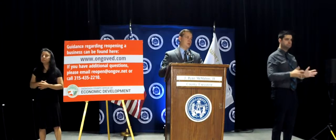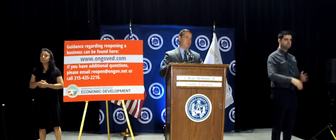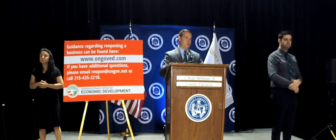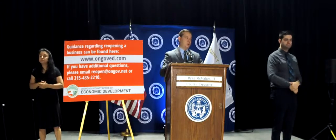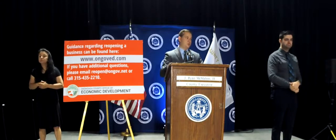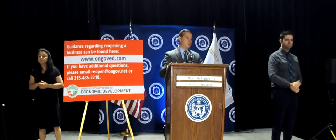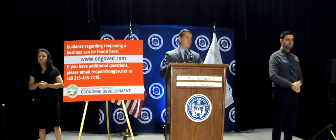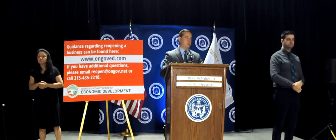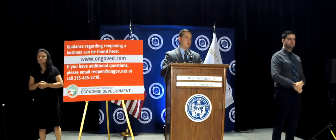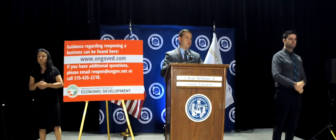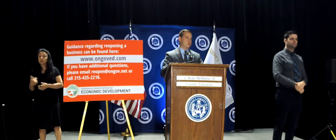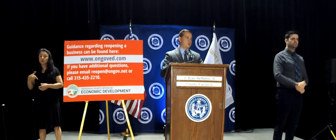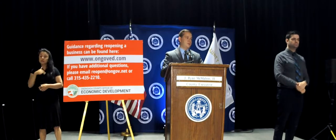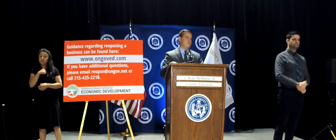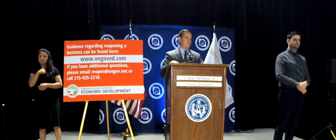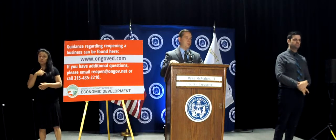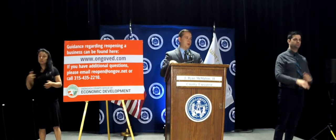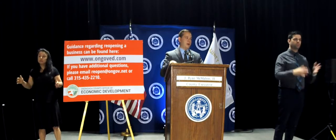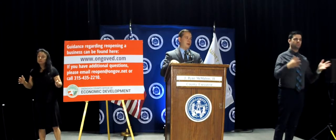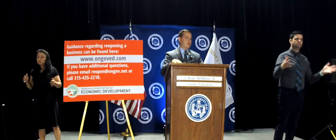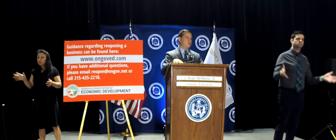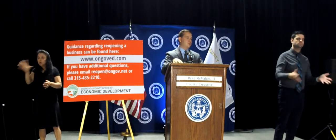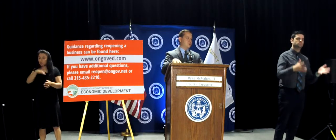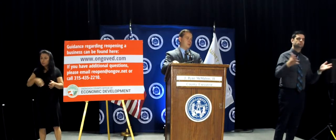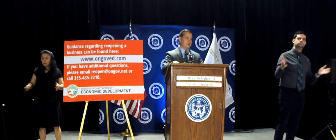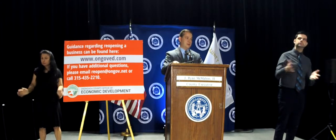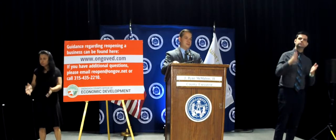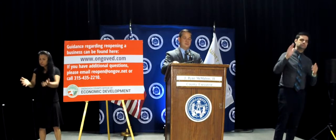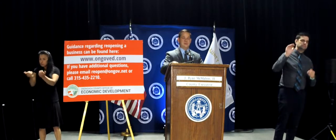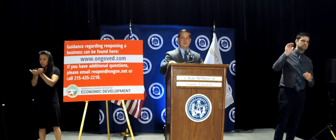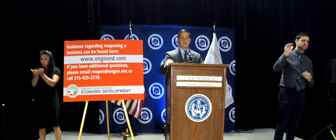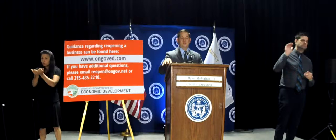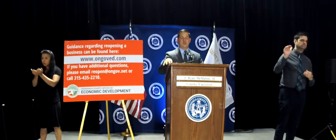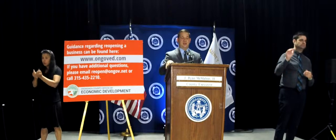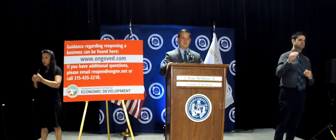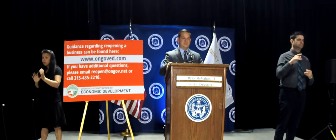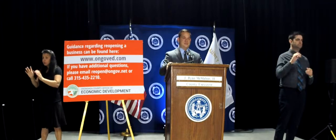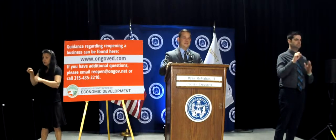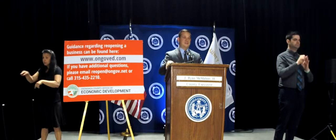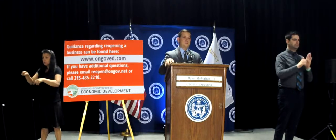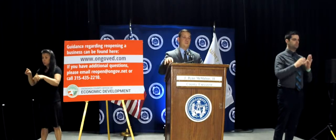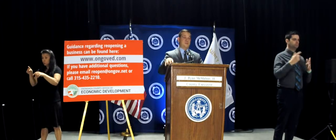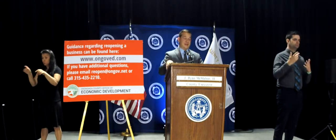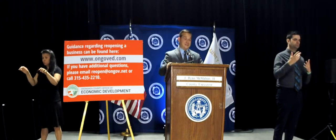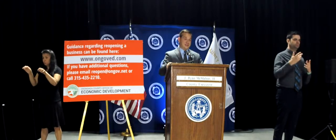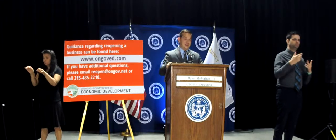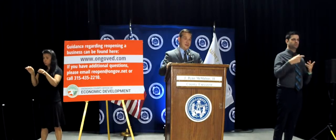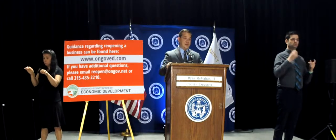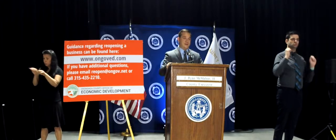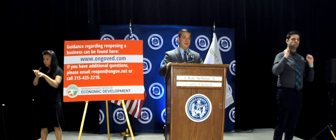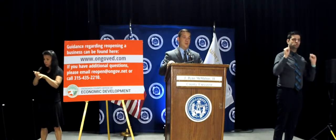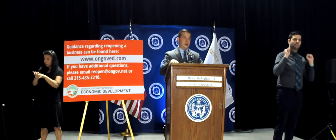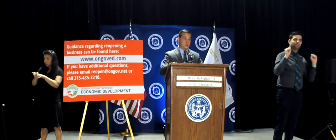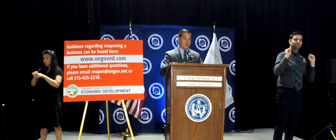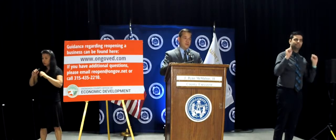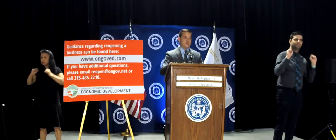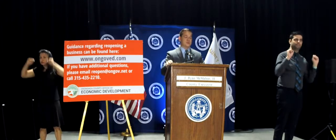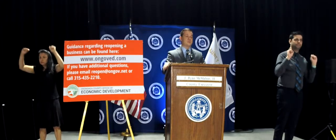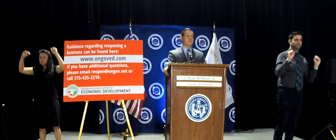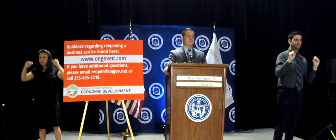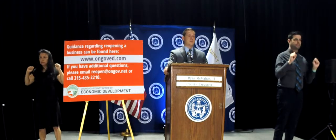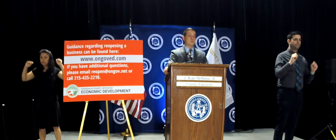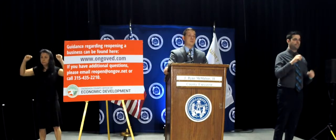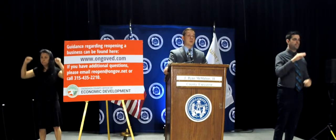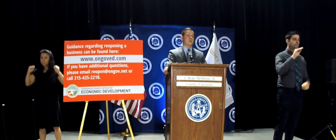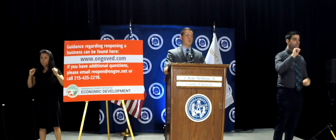push and push and push when on issues like this, gyms, destiny,